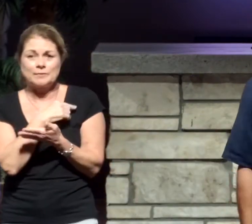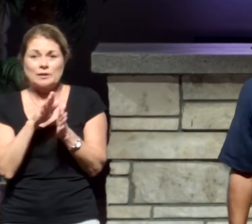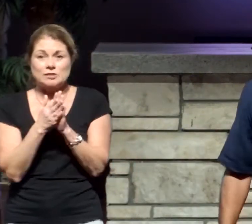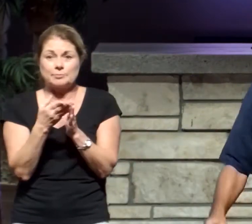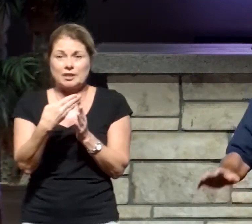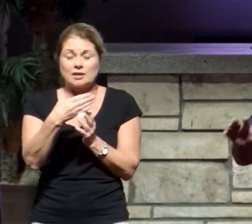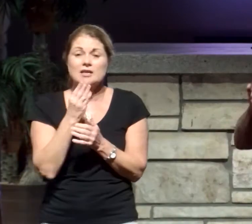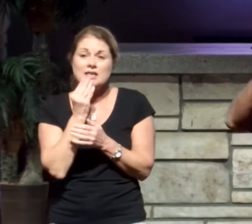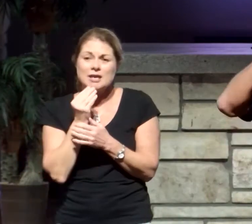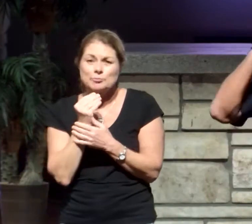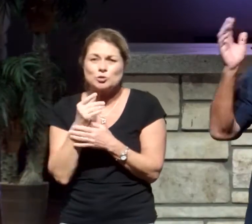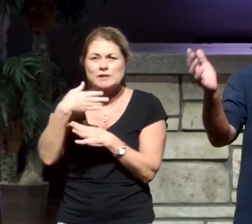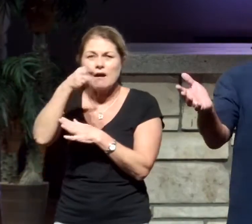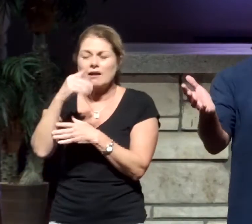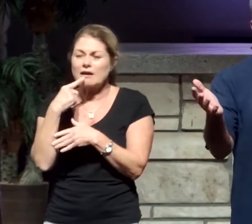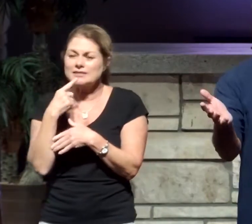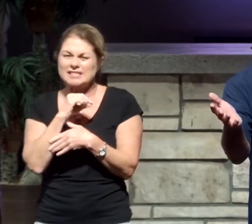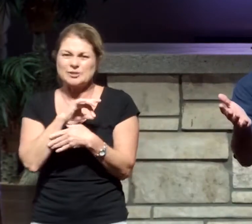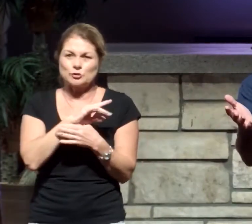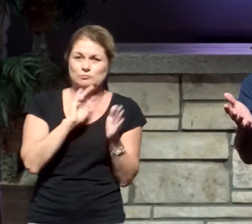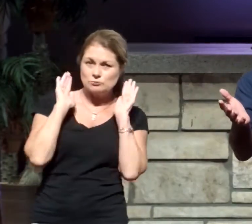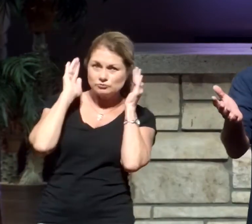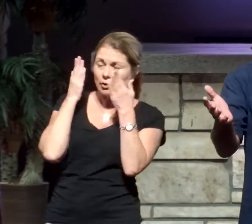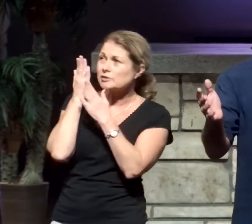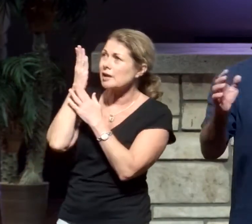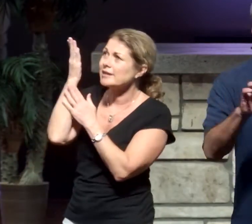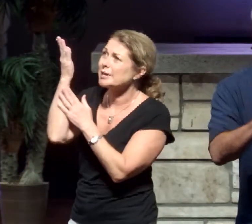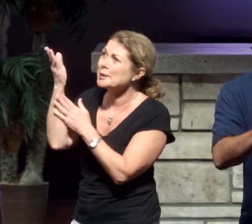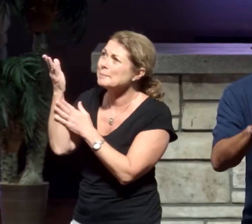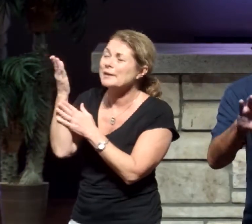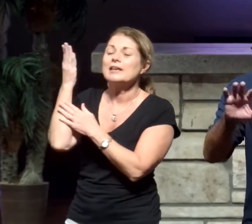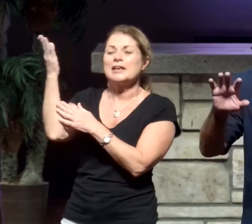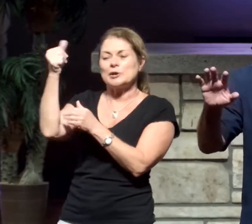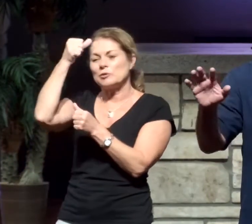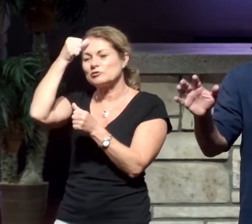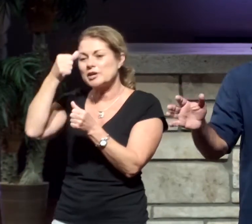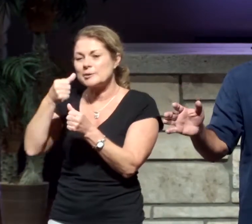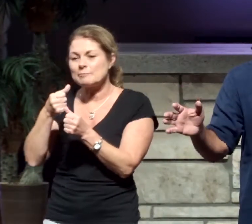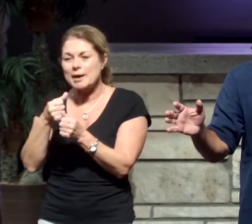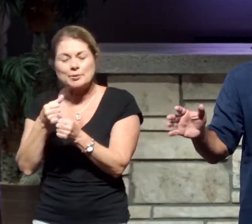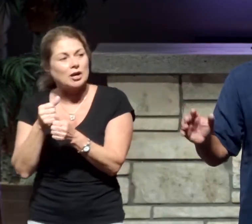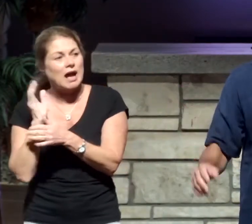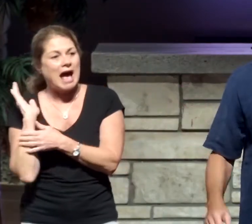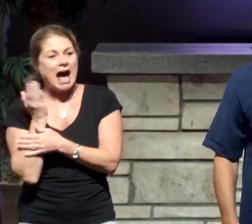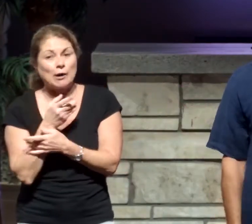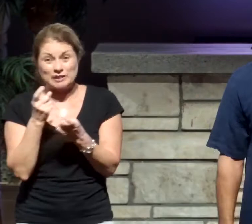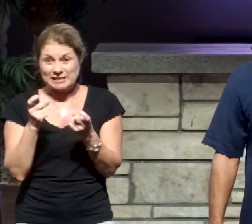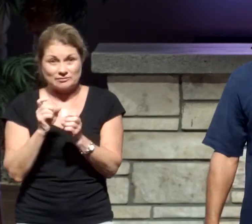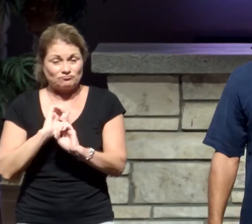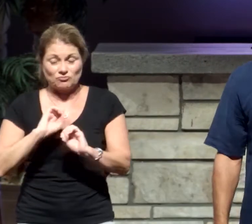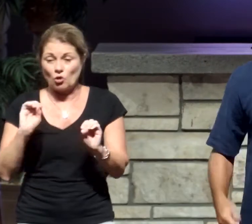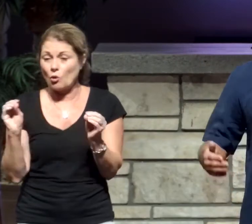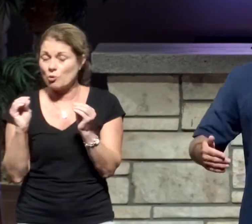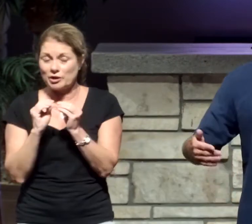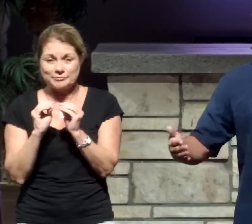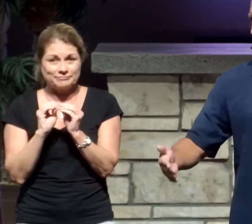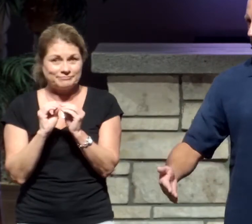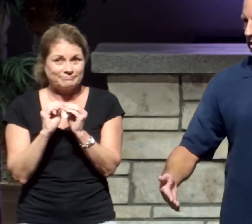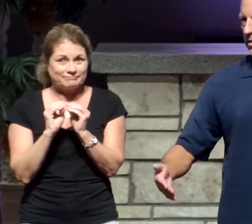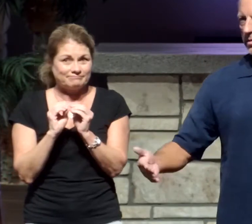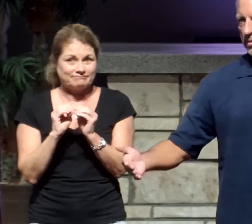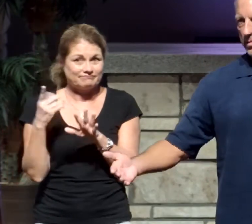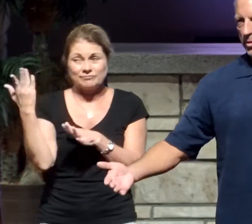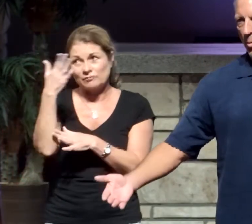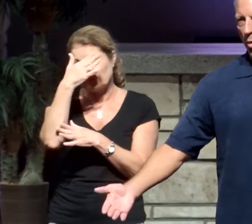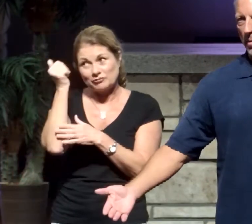Hebrews where God tells us, if we turn toward him, he will remember our wickedness no more. He will remember our